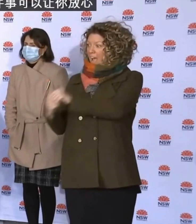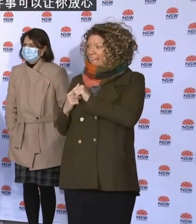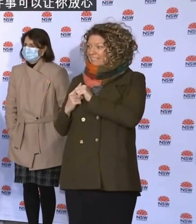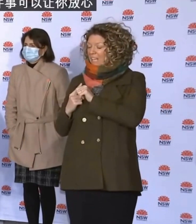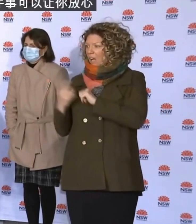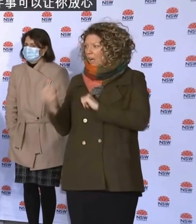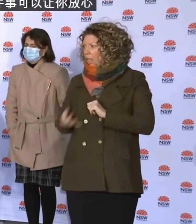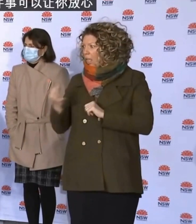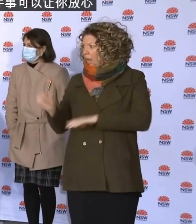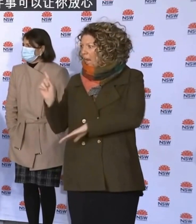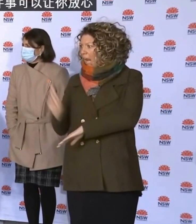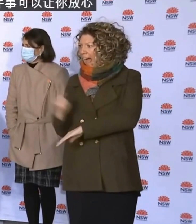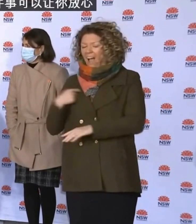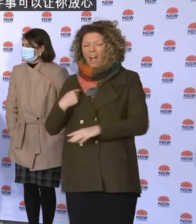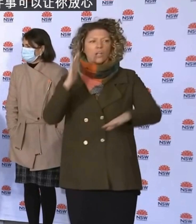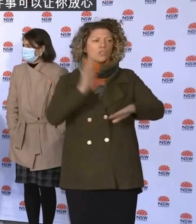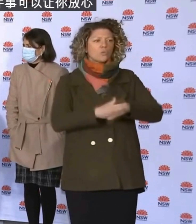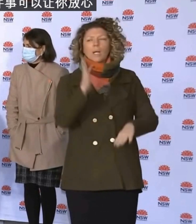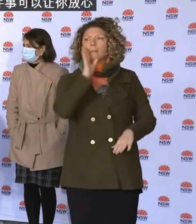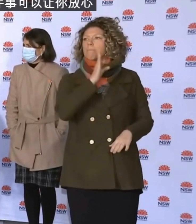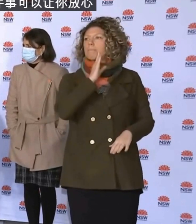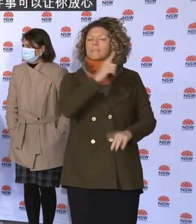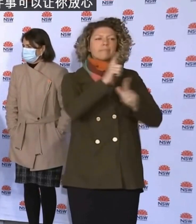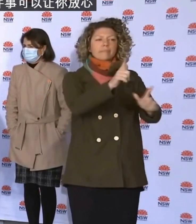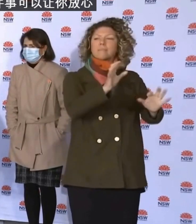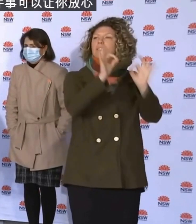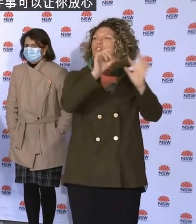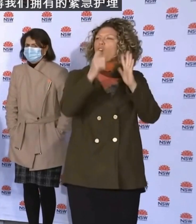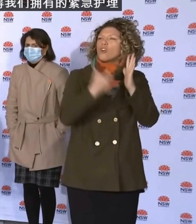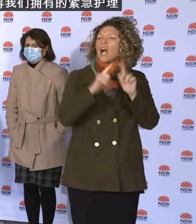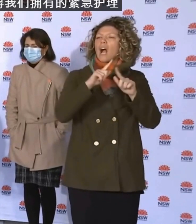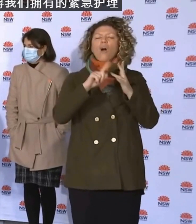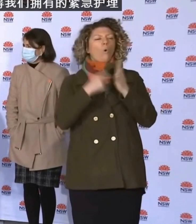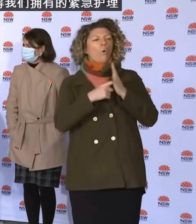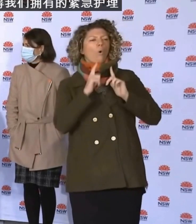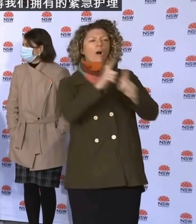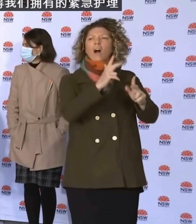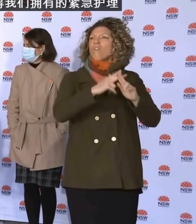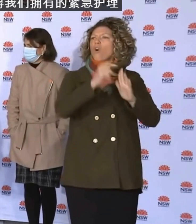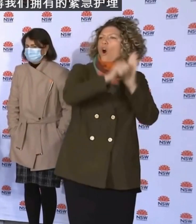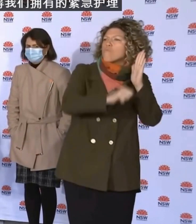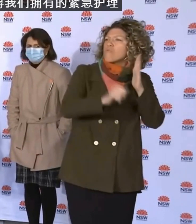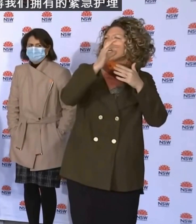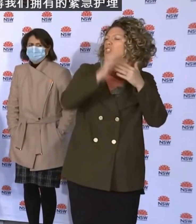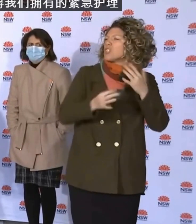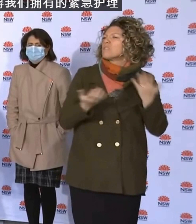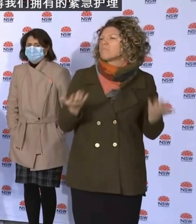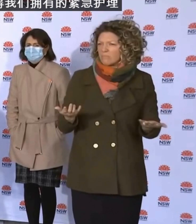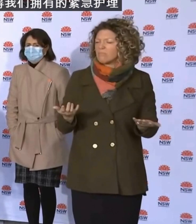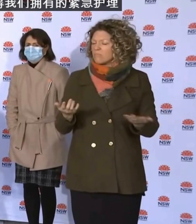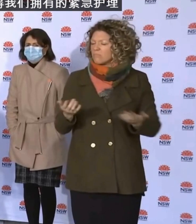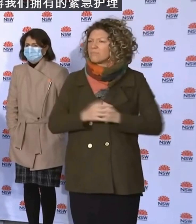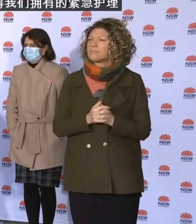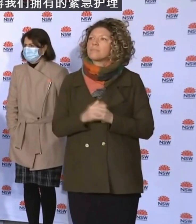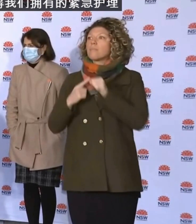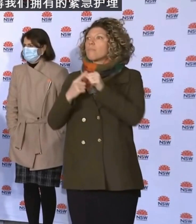an issue for you? So a couple of things to reassure the community that anyone who needs urgent care can